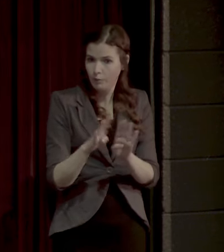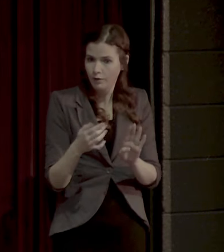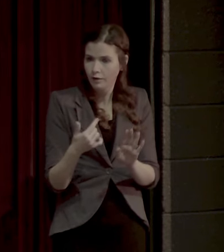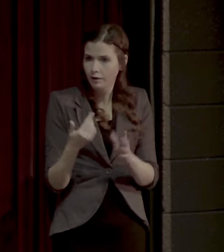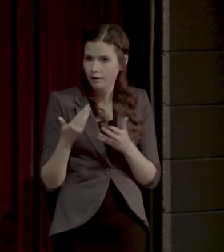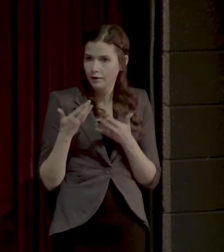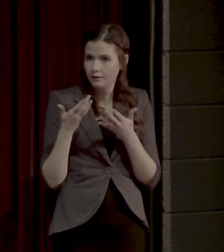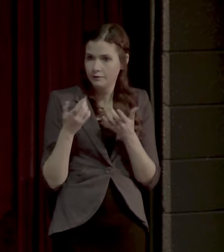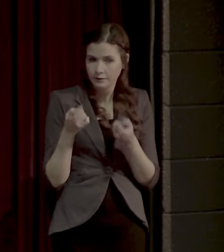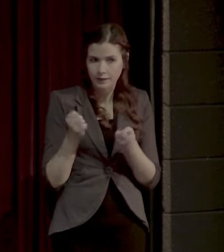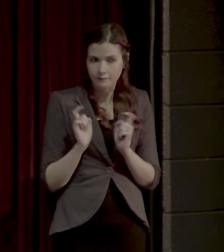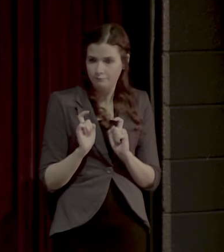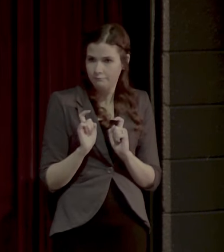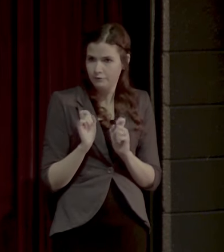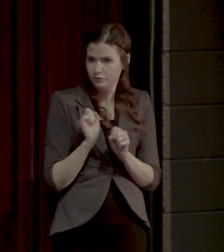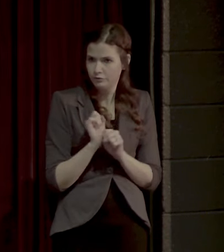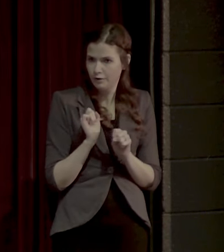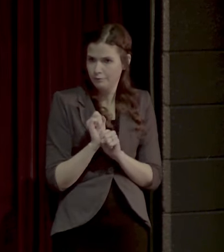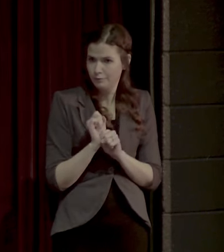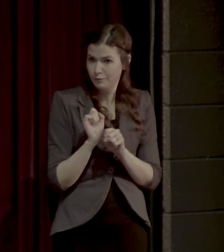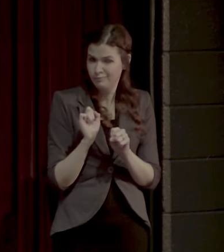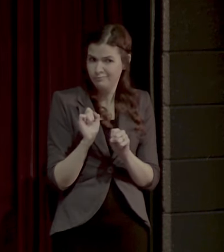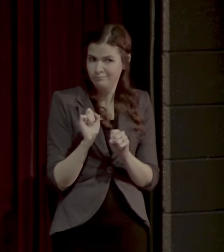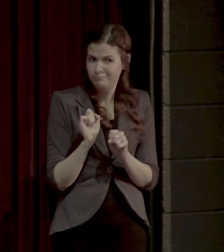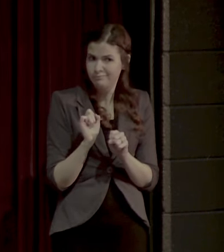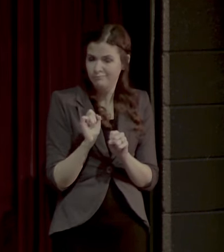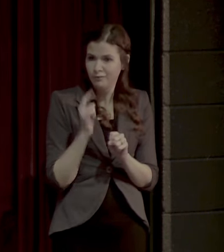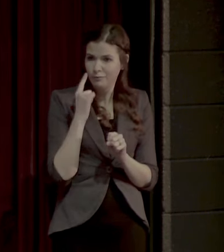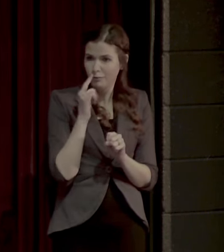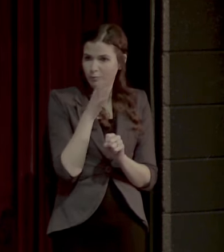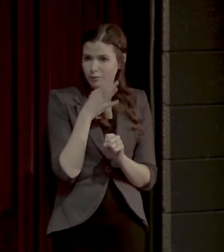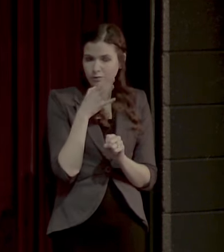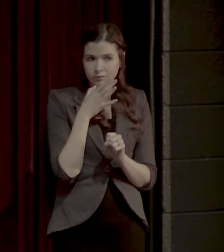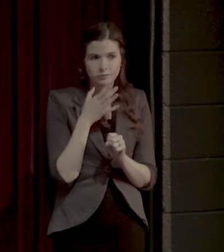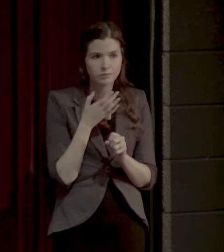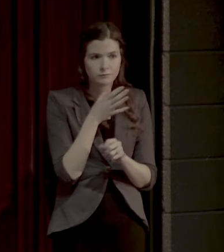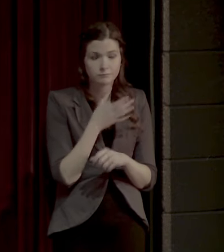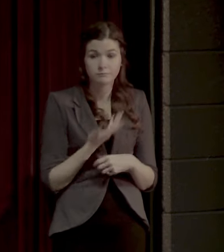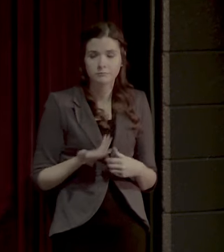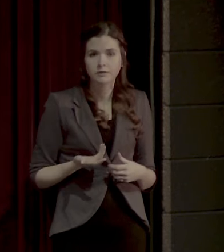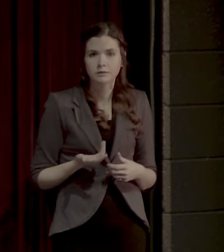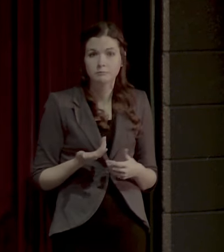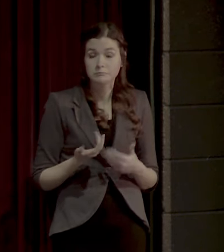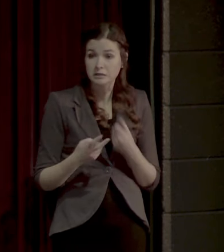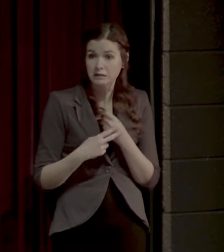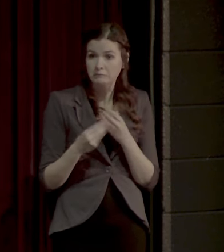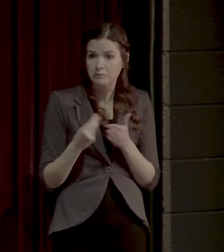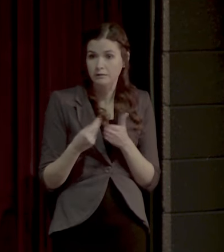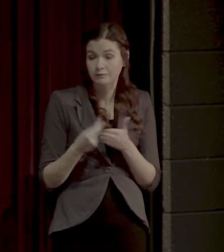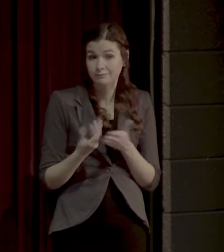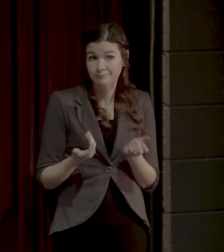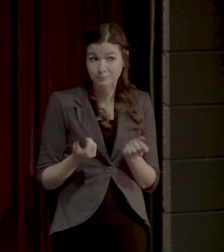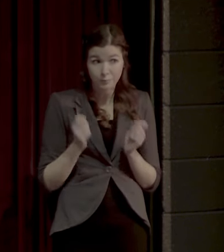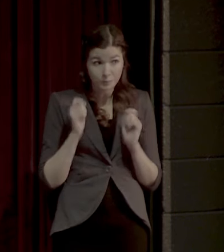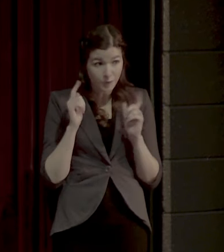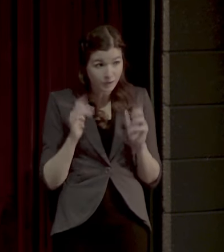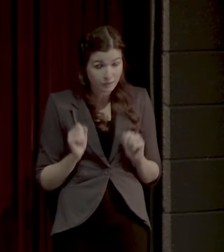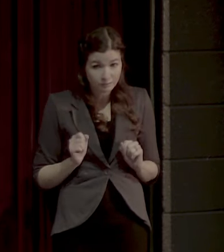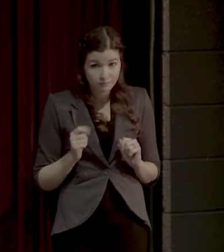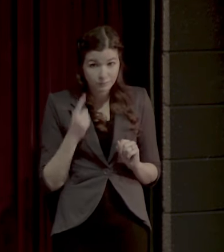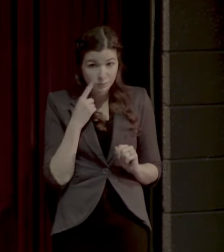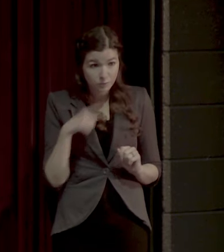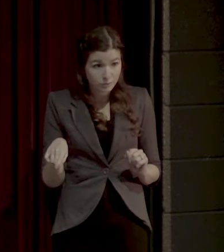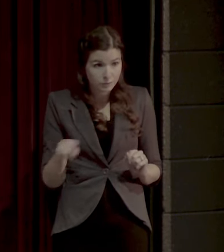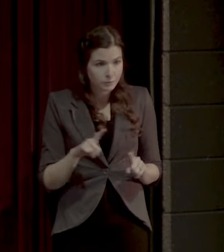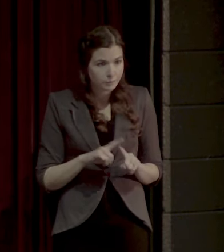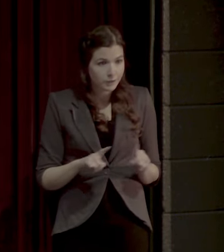job working on his farm, a way to save money for law school. Now, it might come as a surprise to some of